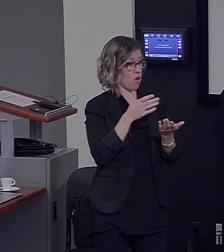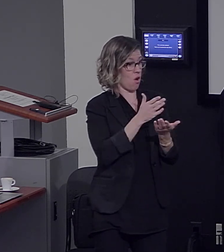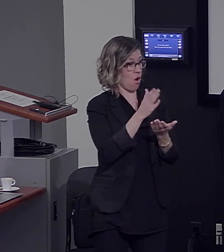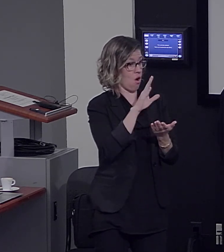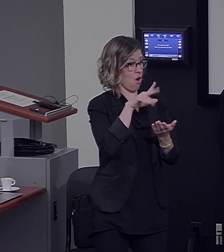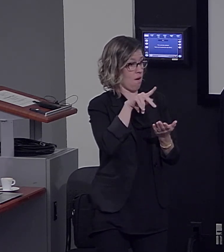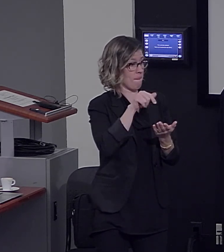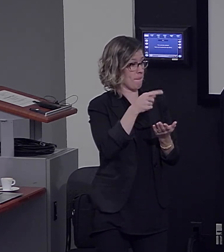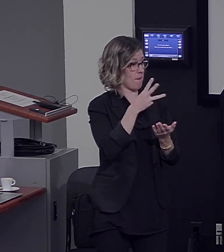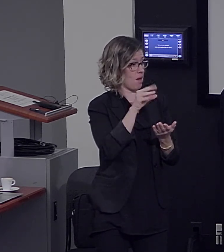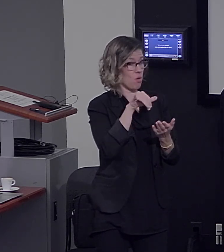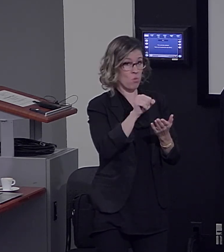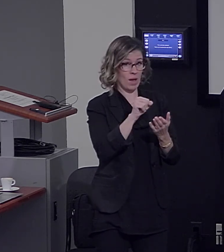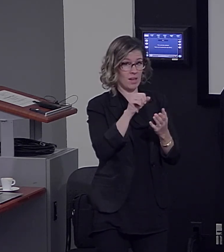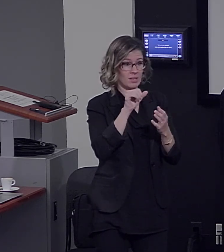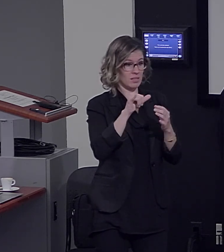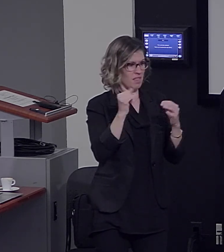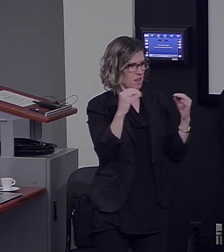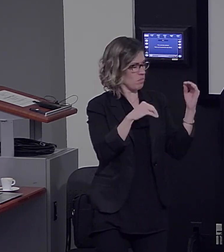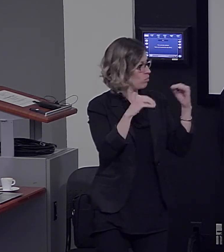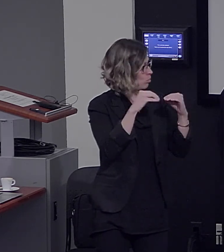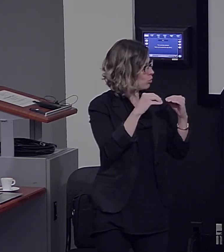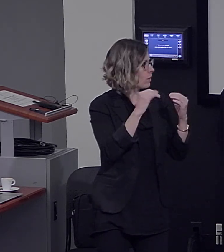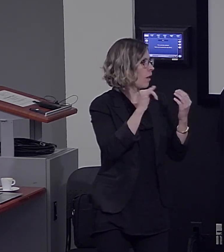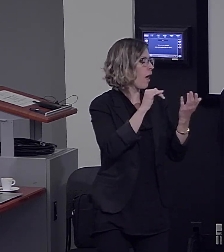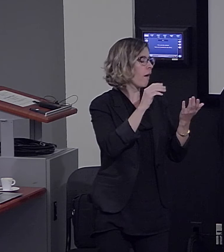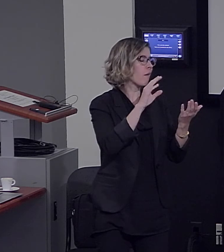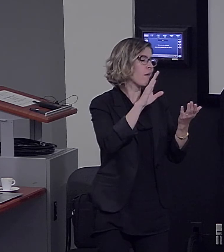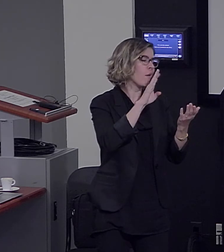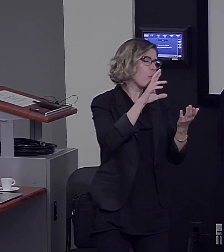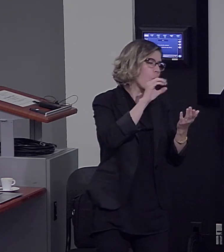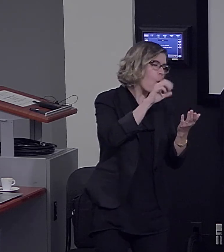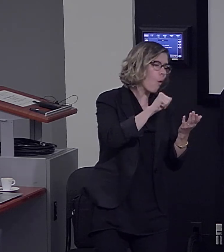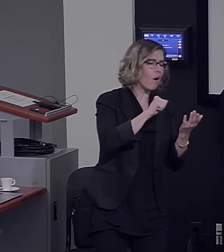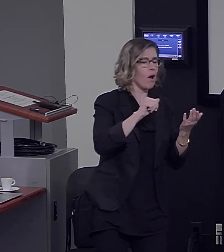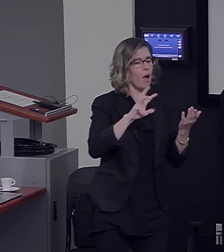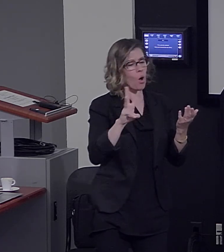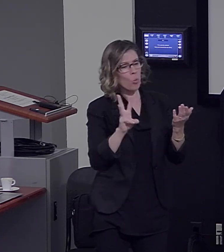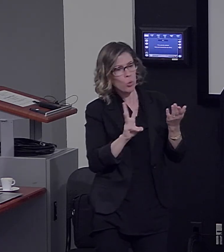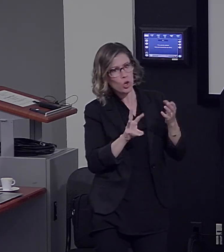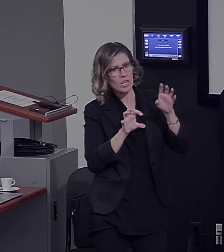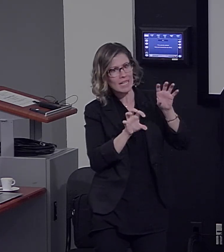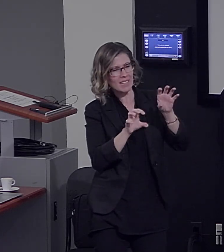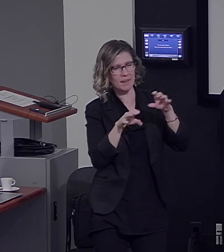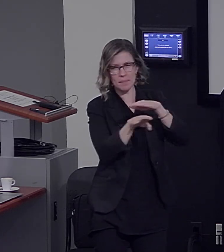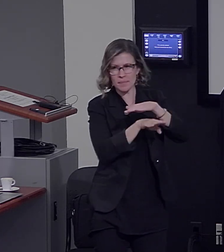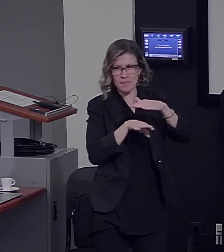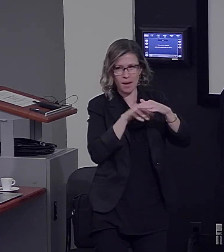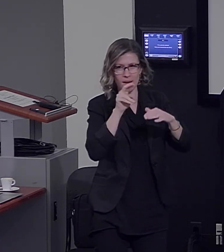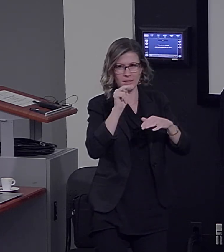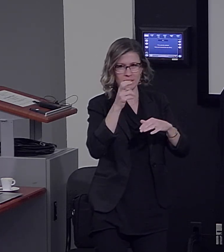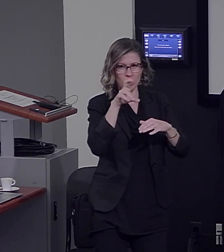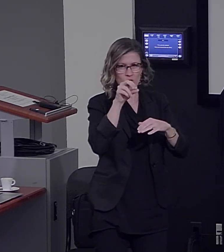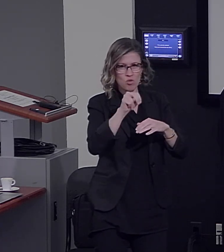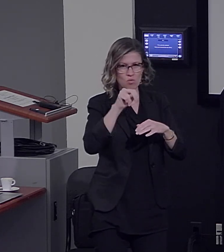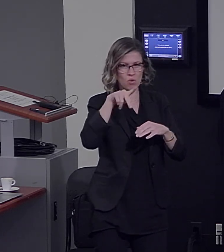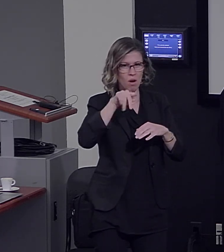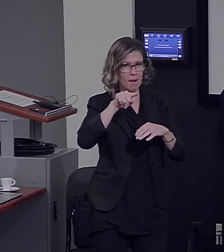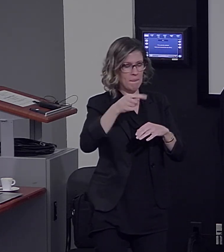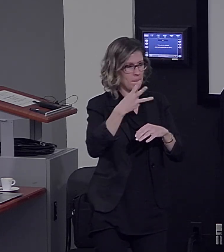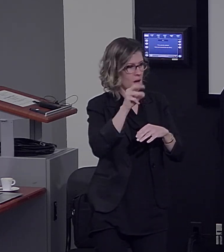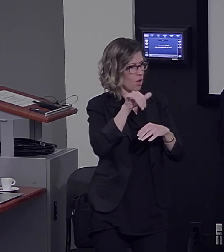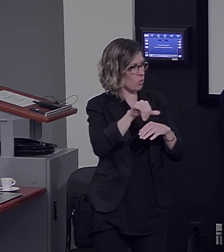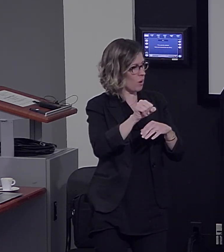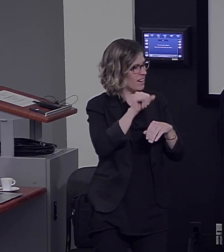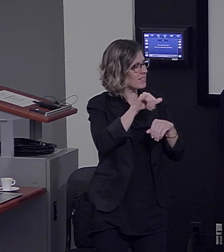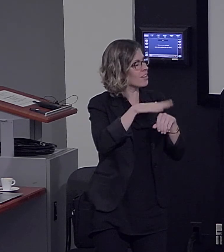together Wernicke and Broca's, so the basic neural pathway, it's on the